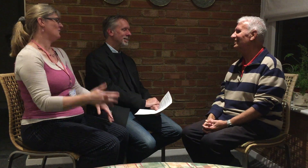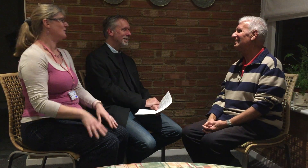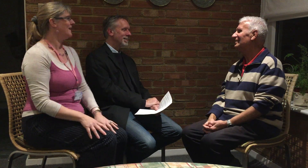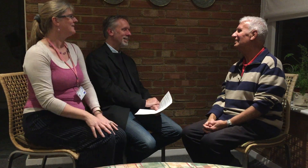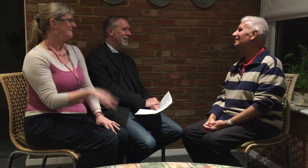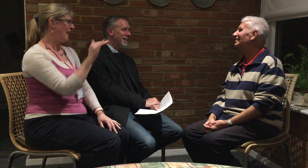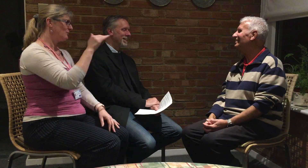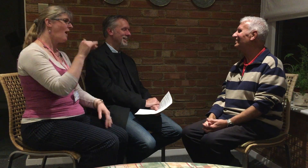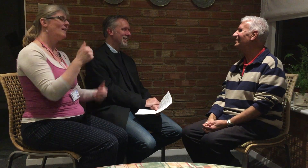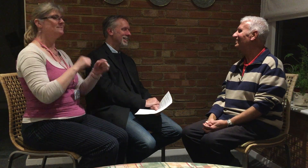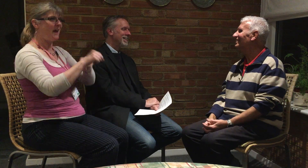course, yeah.